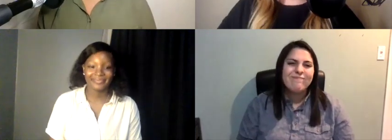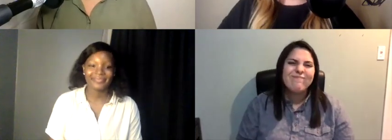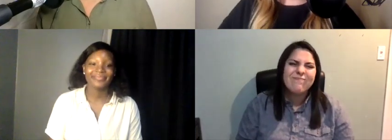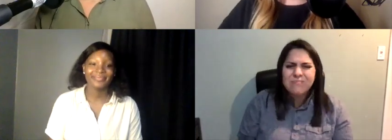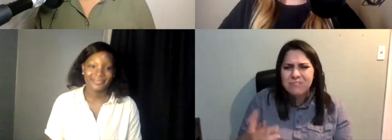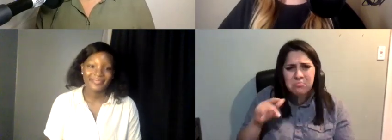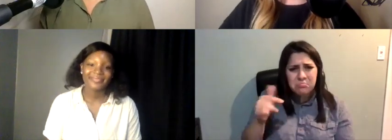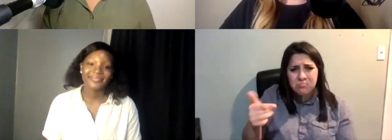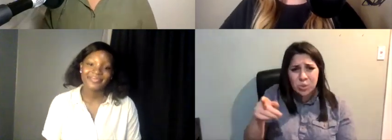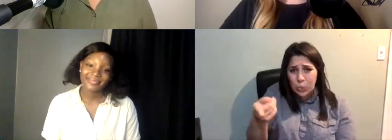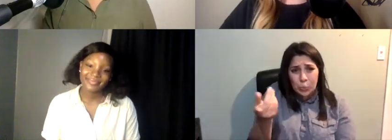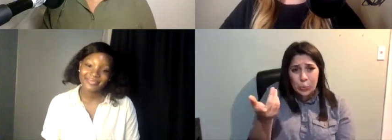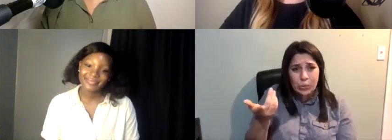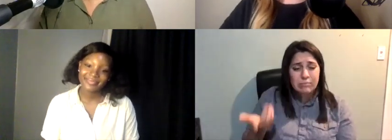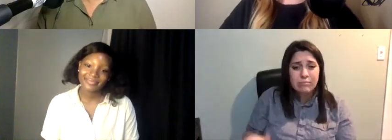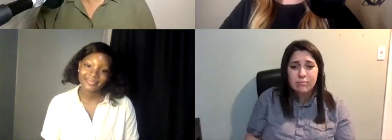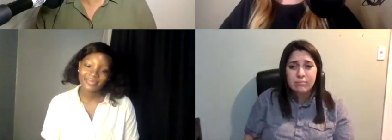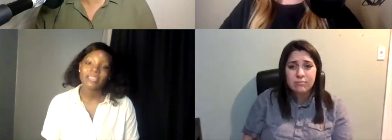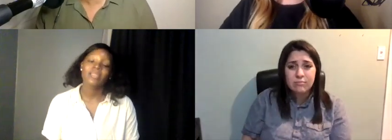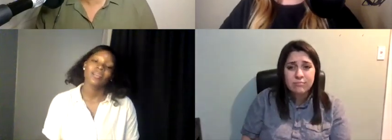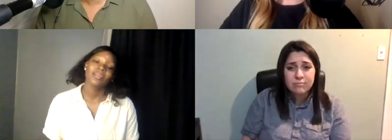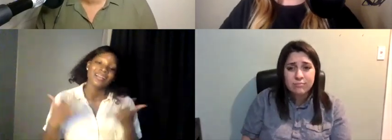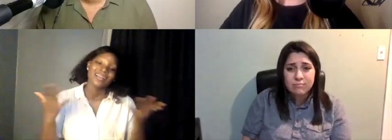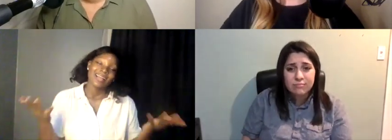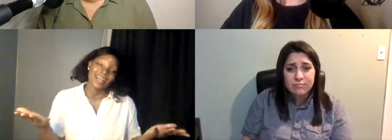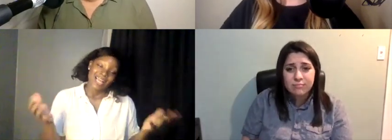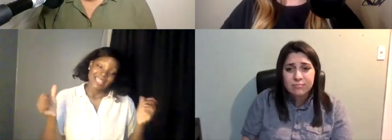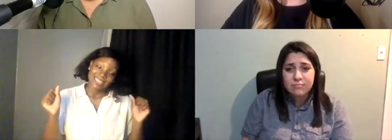you? So